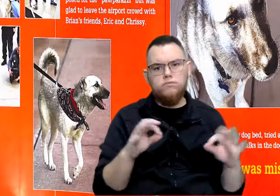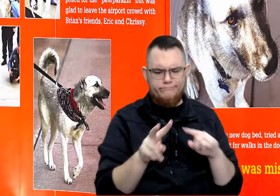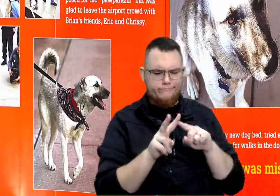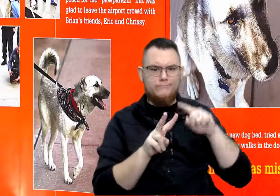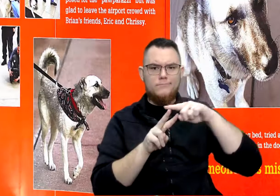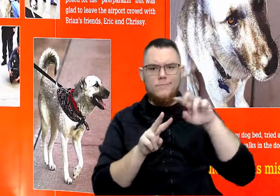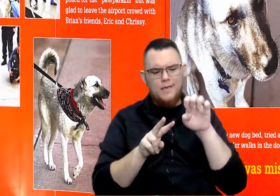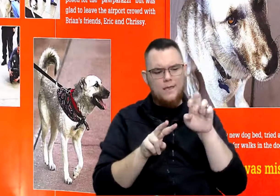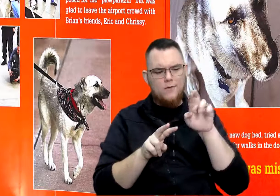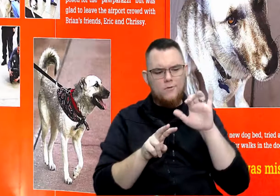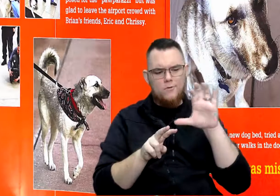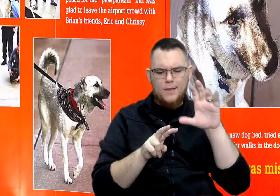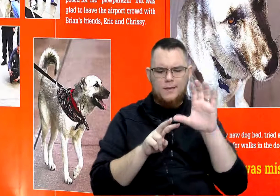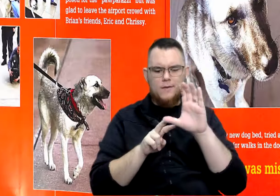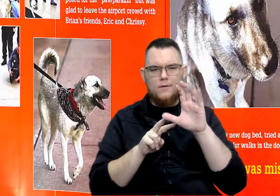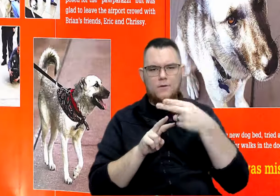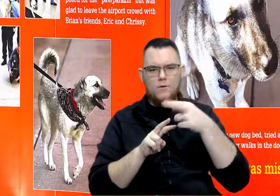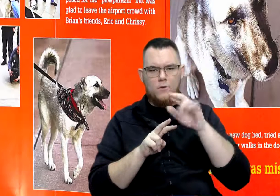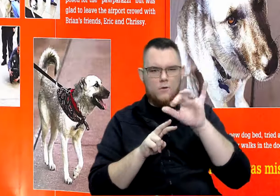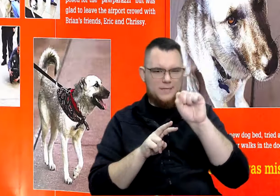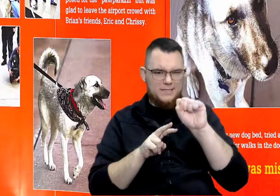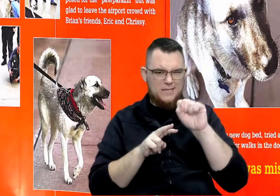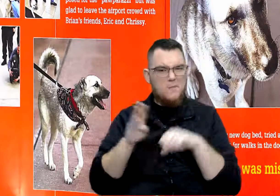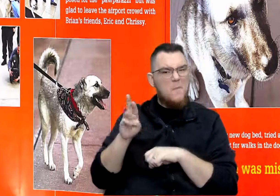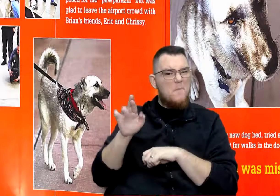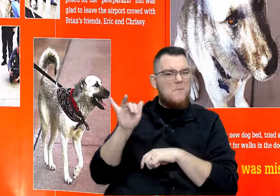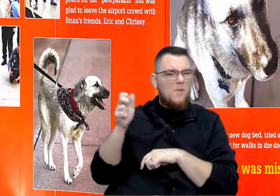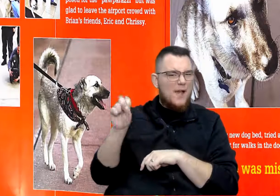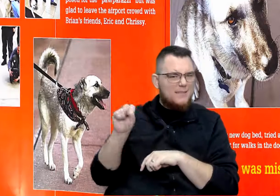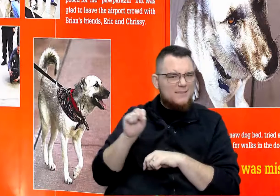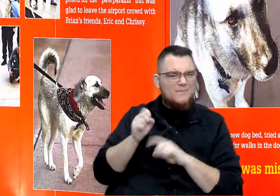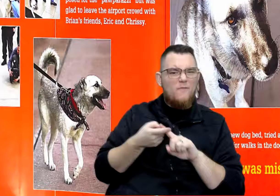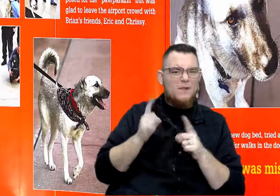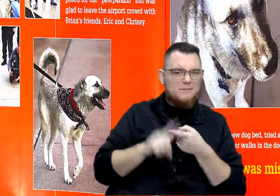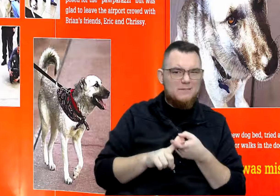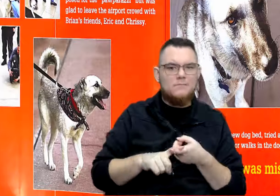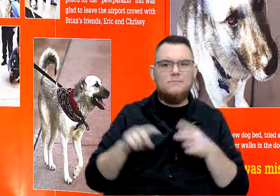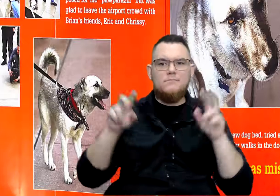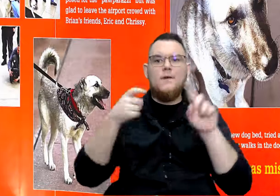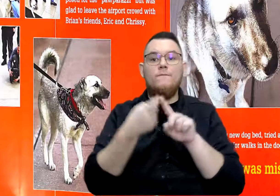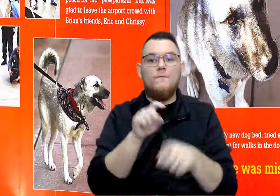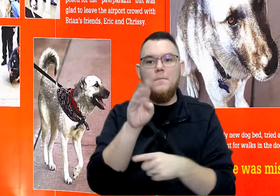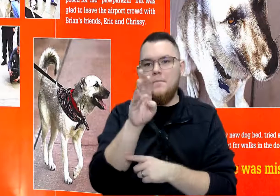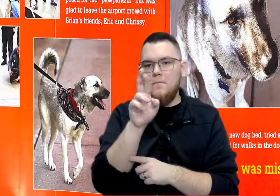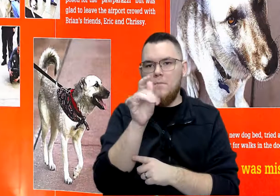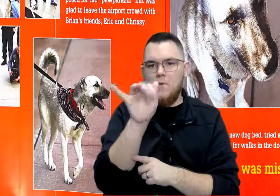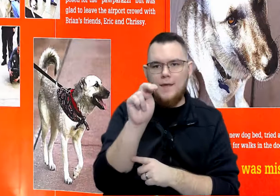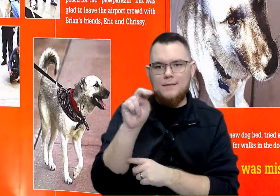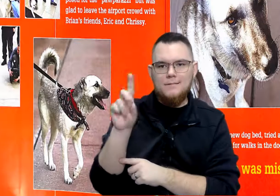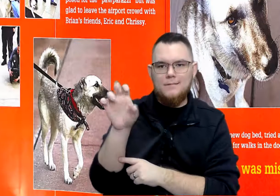From Brian Dennis. Subject, Rockstar Nubs. Date, February